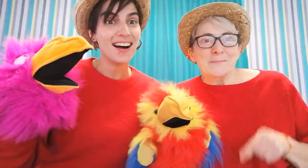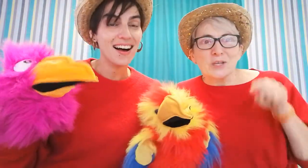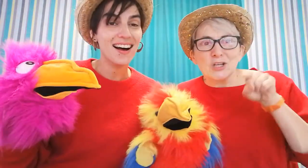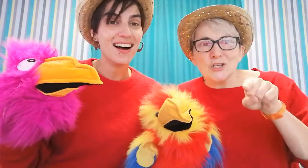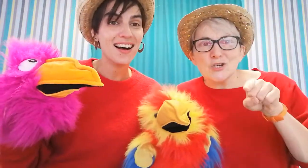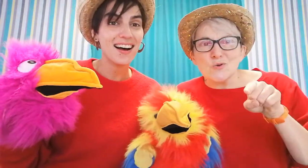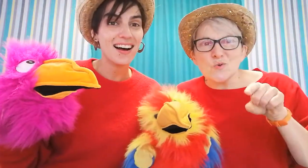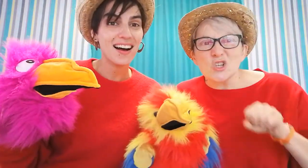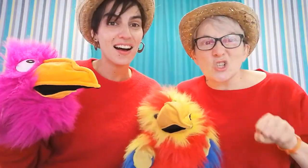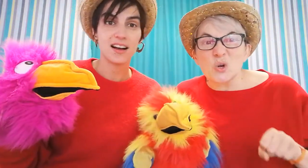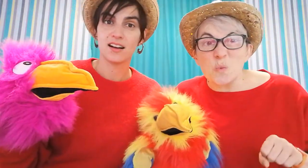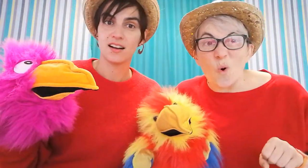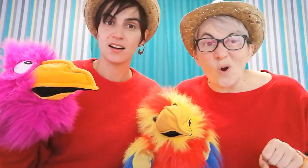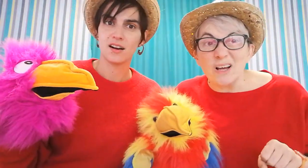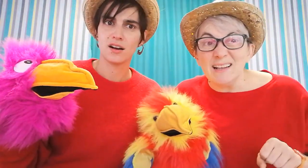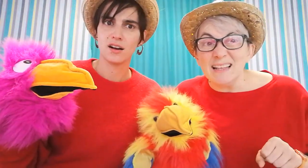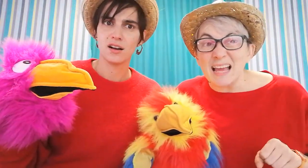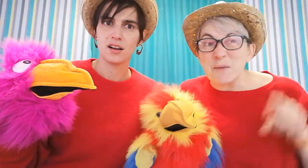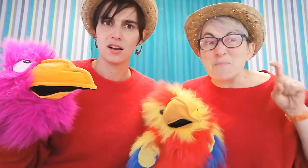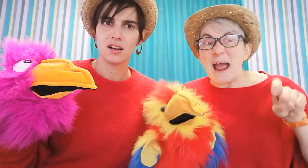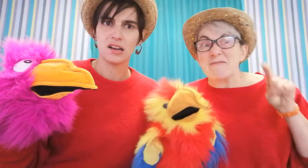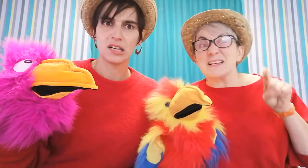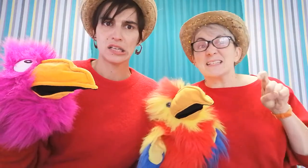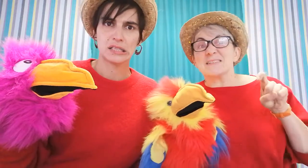Parrot. Can you squawk like a parrot?